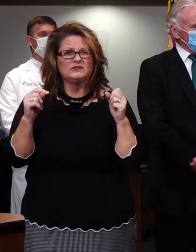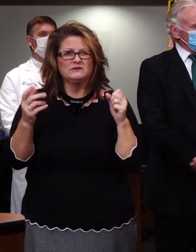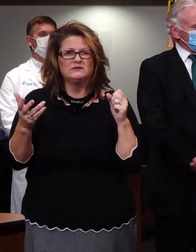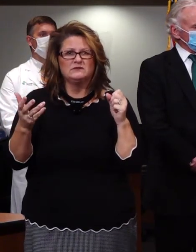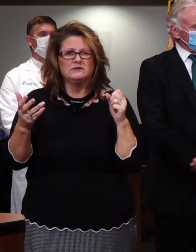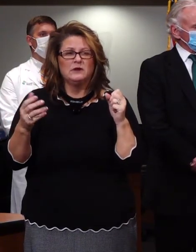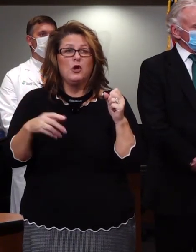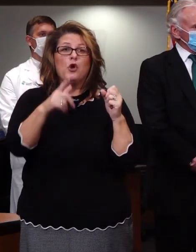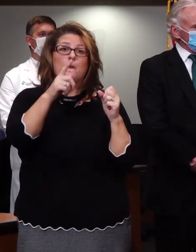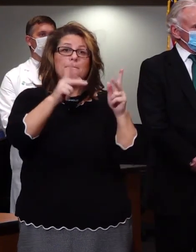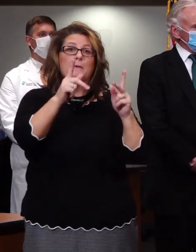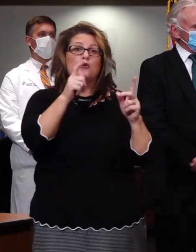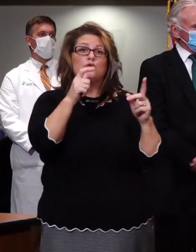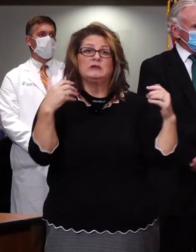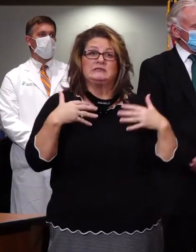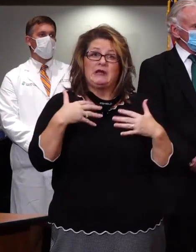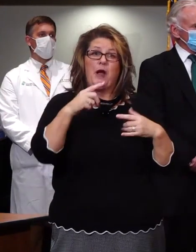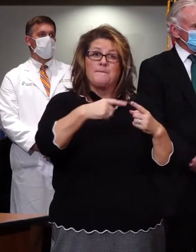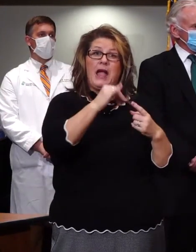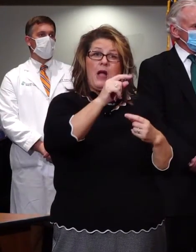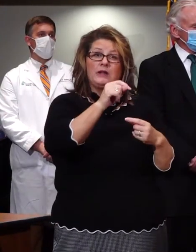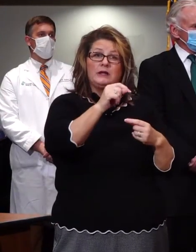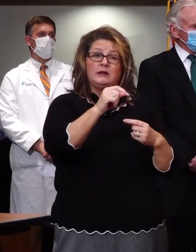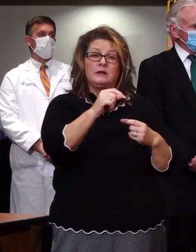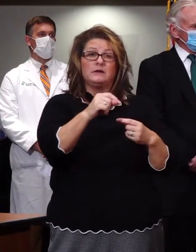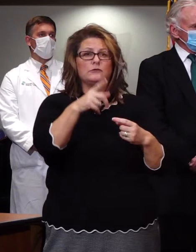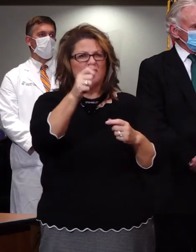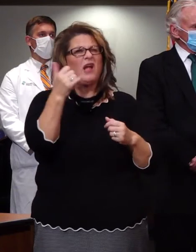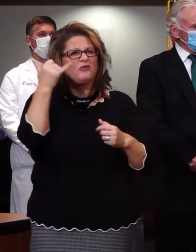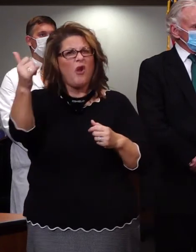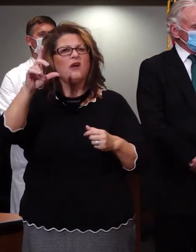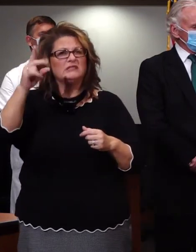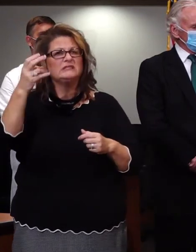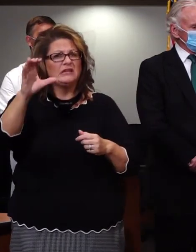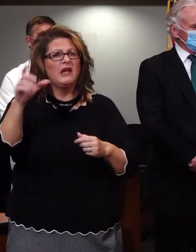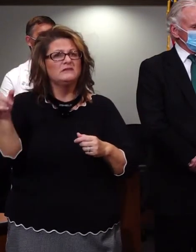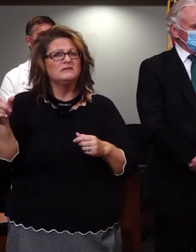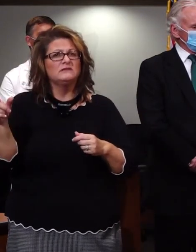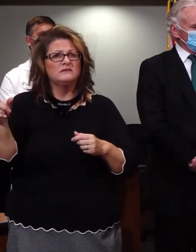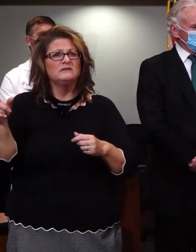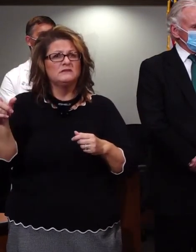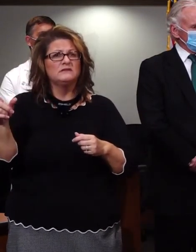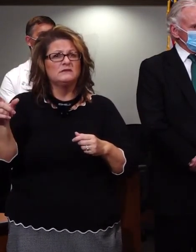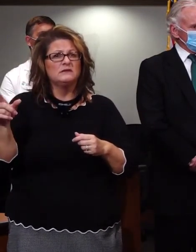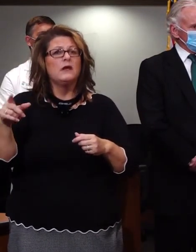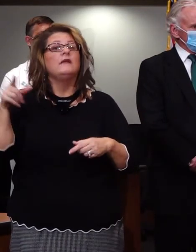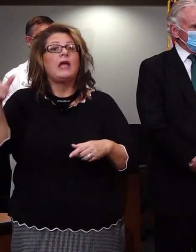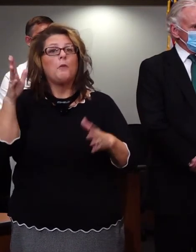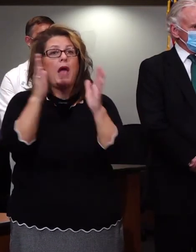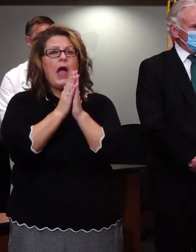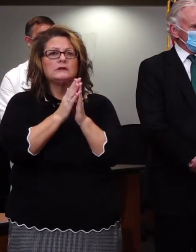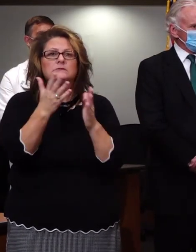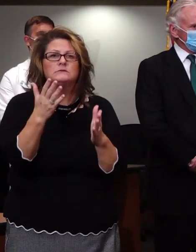to have hesitancy, we have a communications team that we're assessing, what is the basis of this hesitancy and what can we